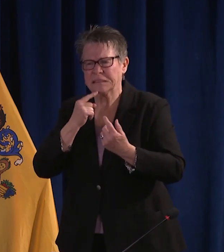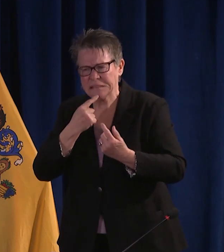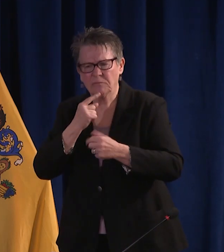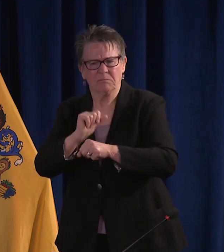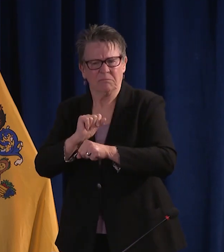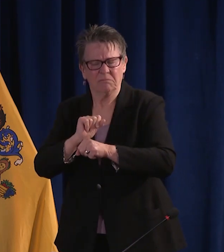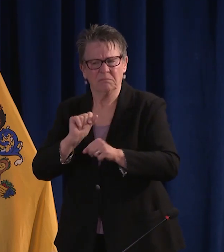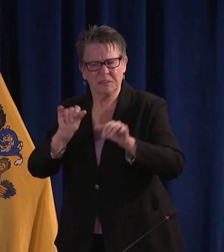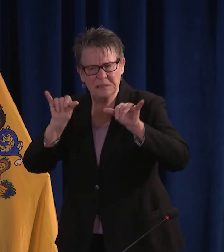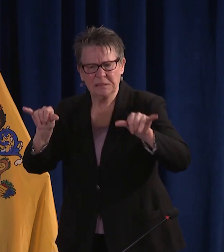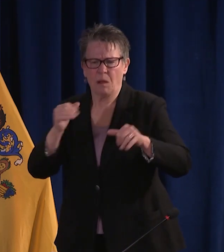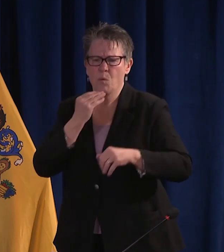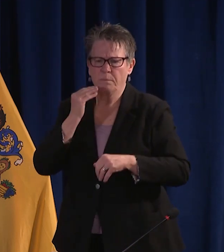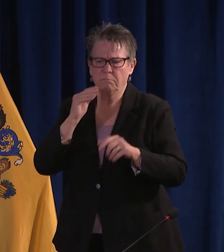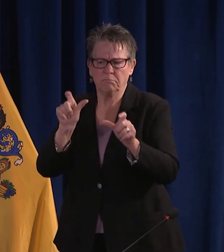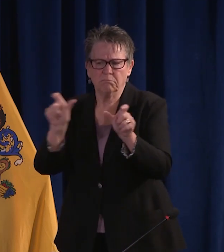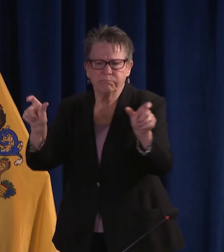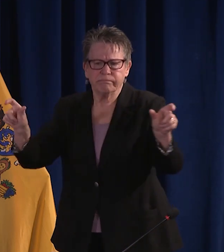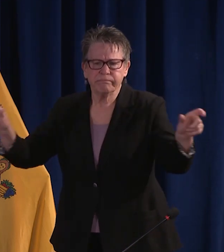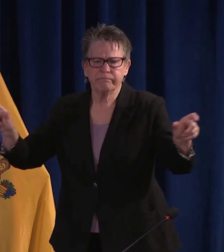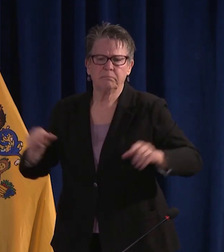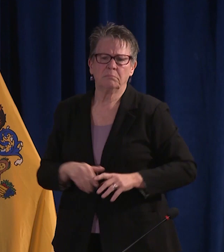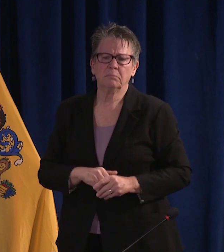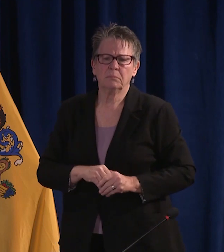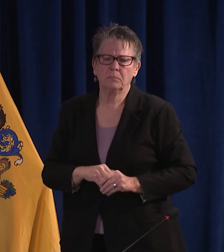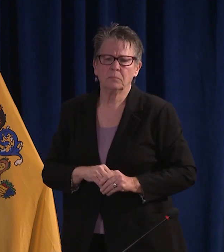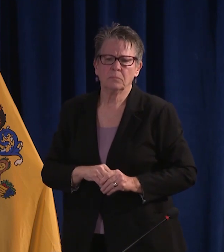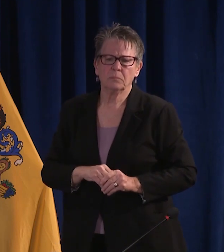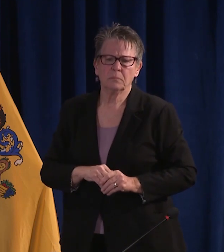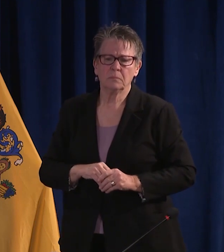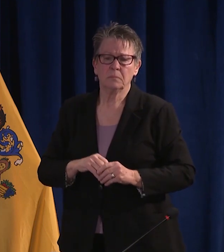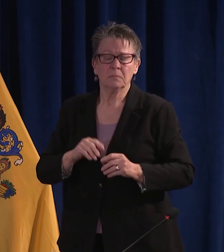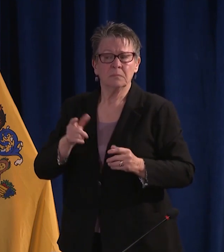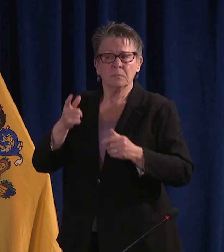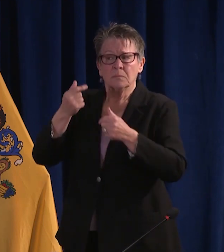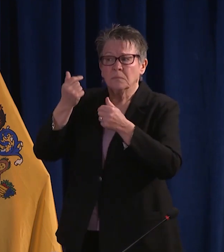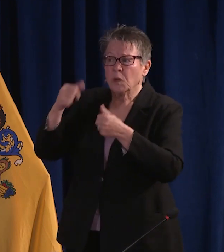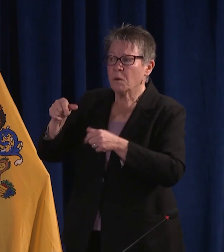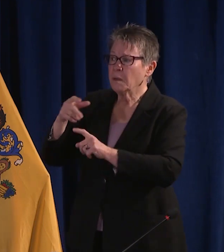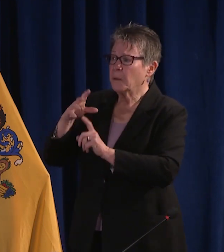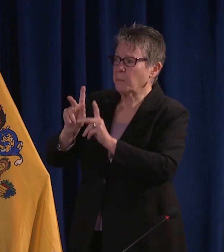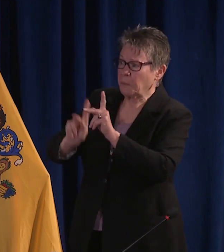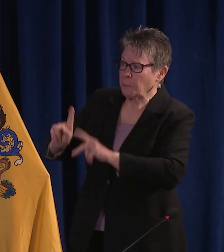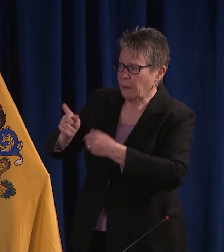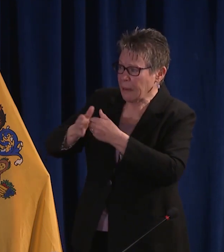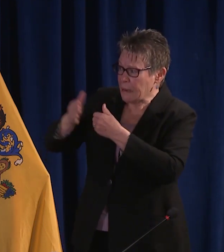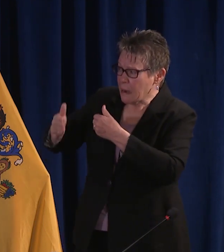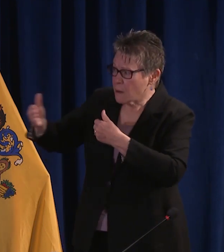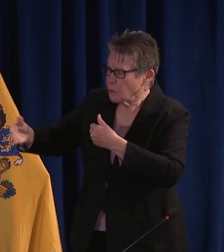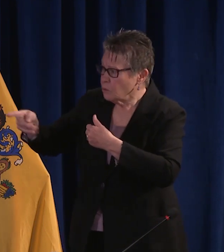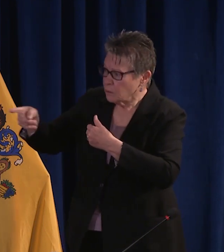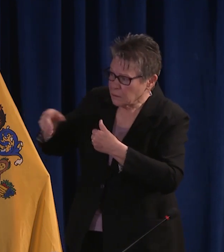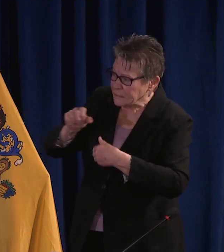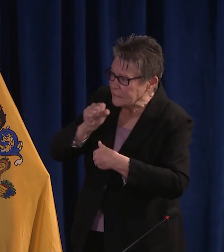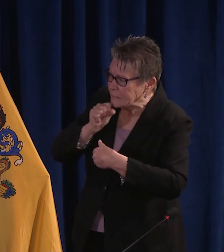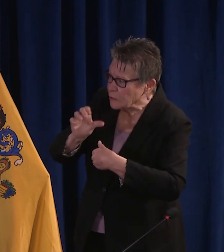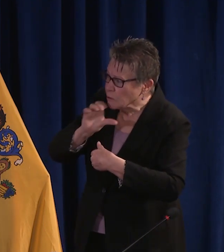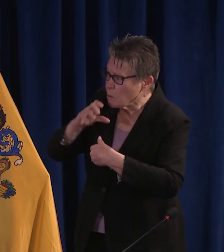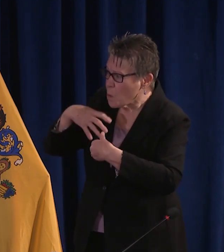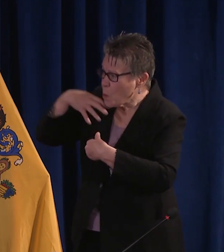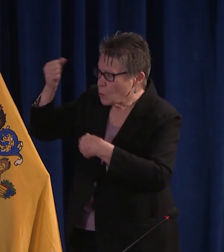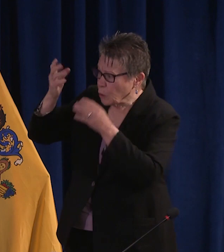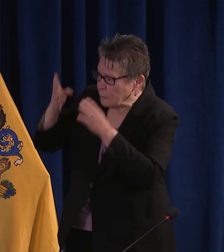stay in after 8 p.m. We urge you to do this for, among other reasons, so that essential